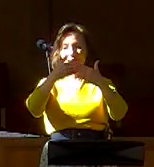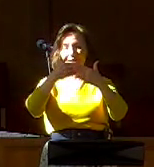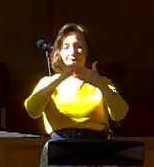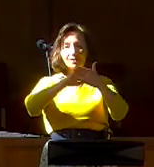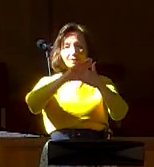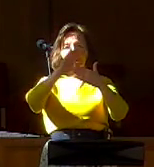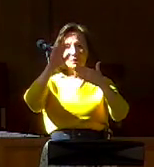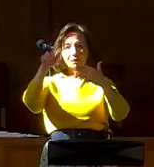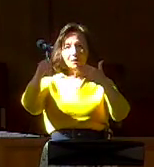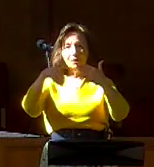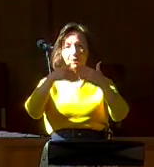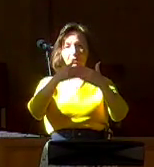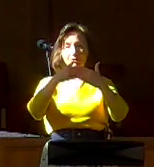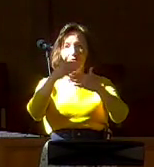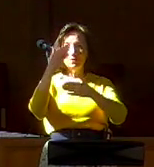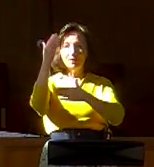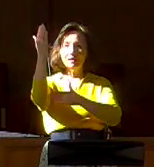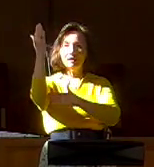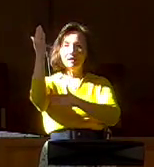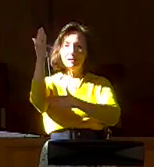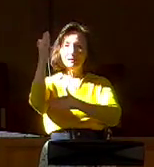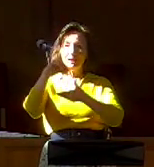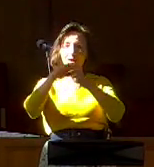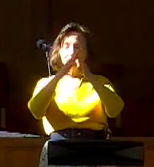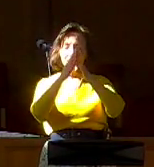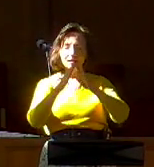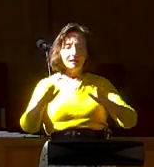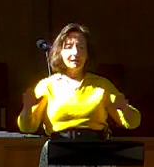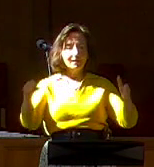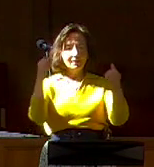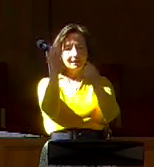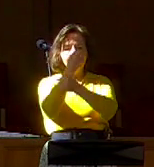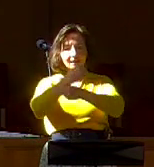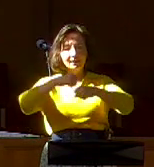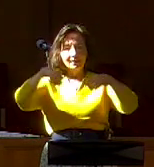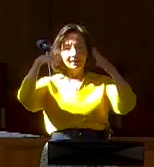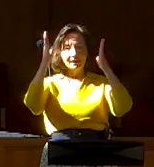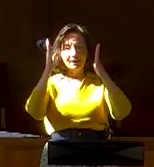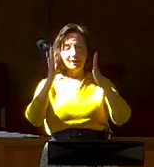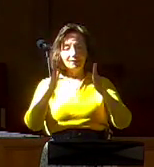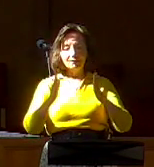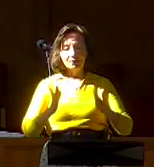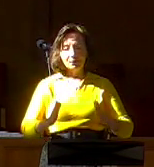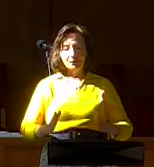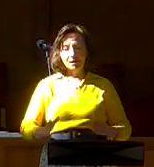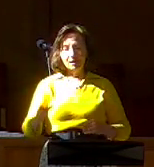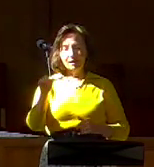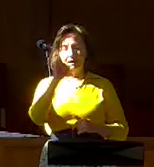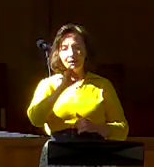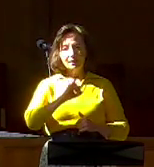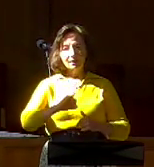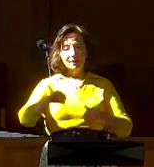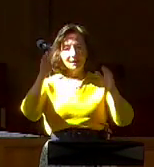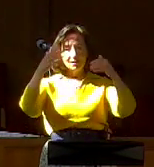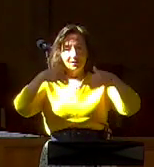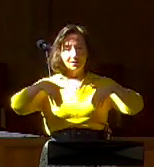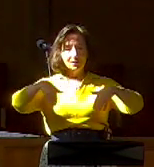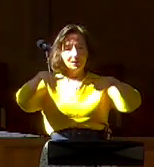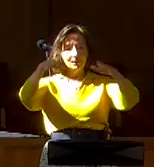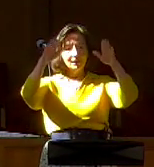all. All to thee, my blessed Savior,